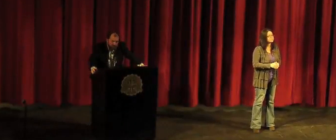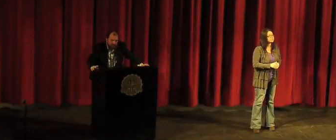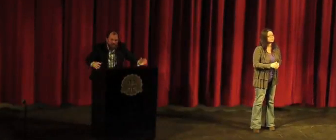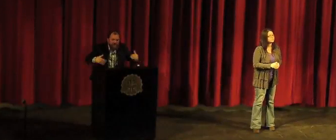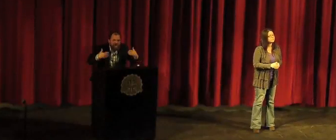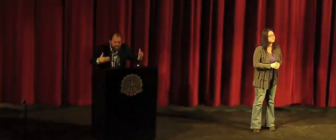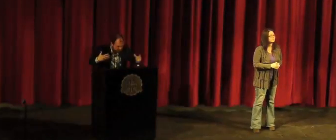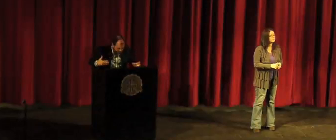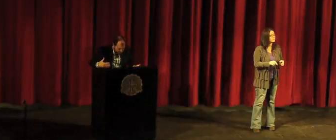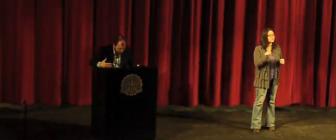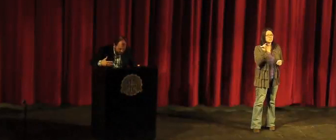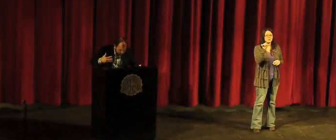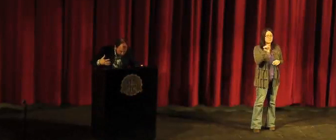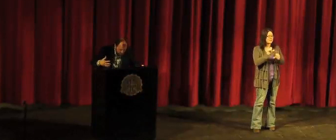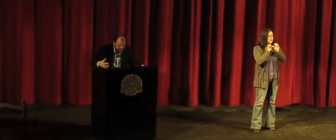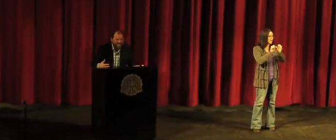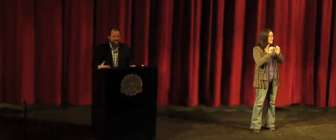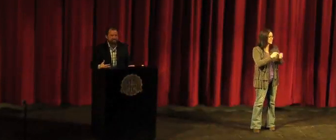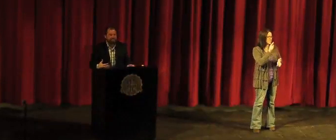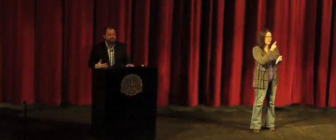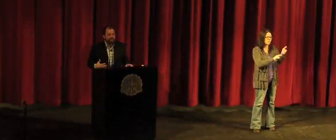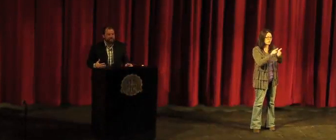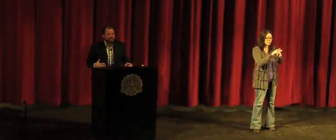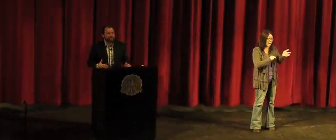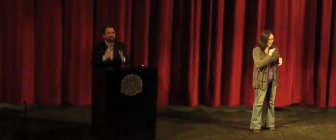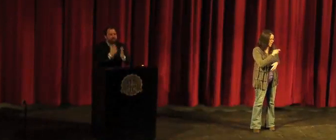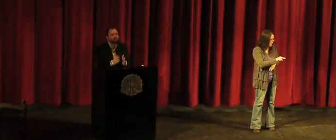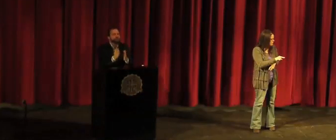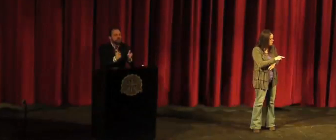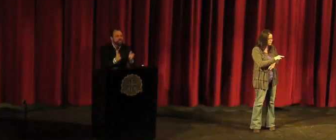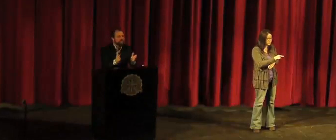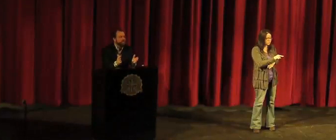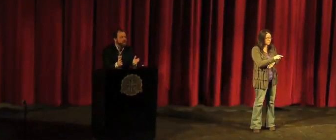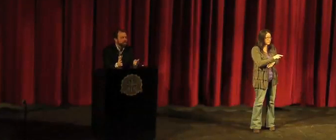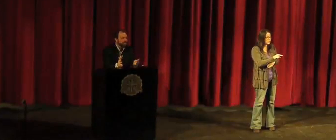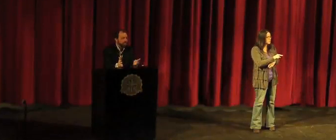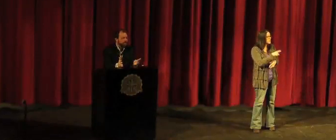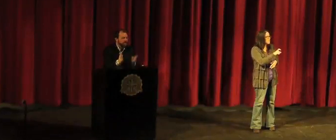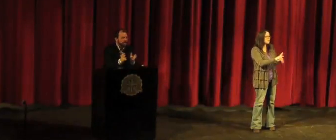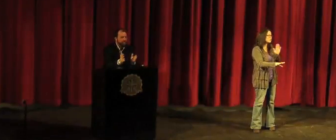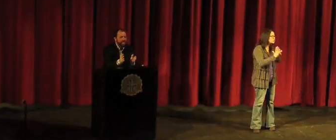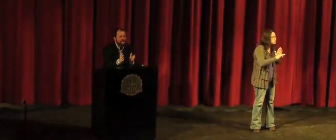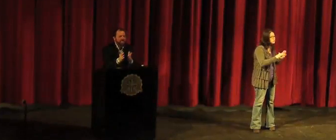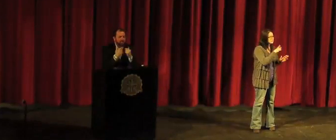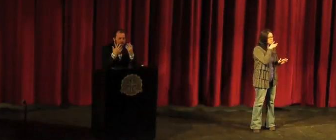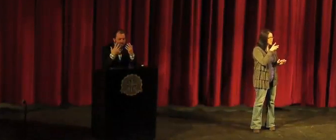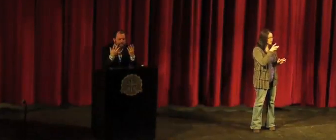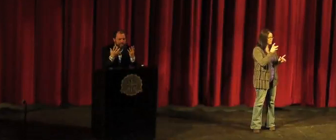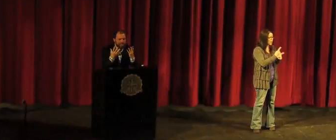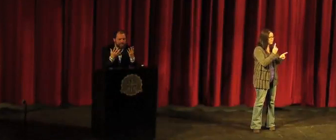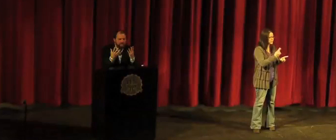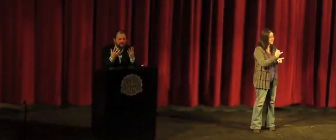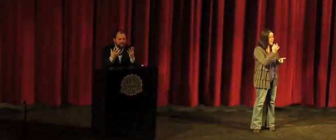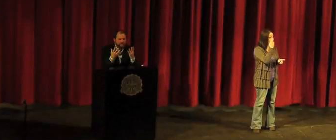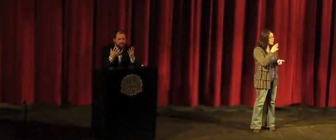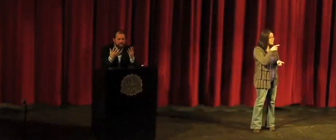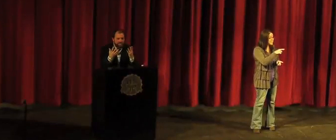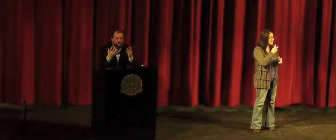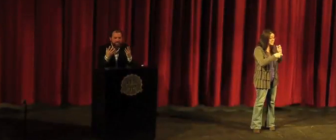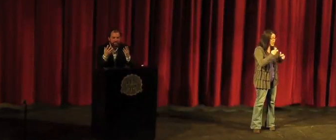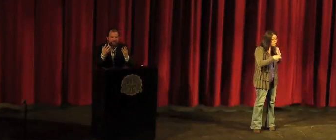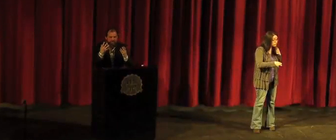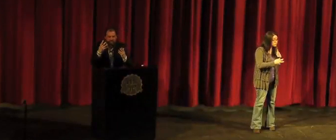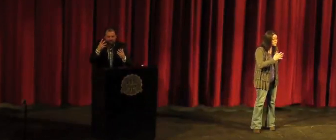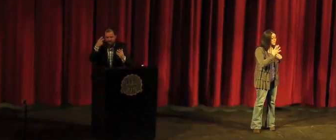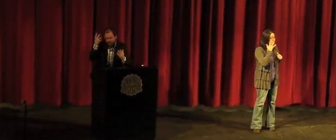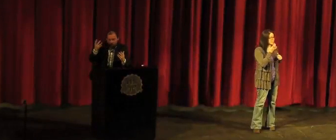they just constantly sort of berate him to choose to speak properly, as if the reason he stutters is